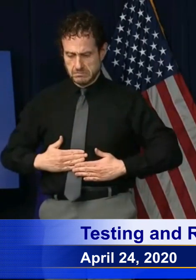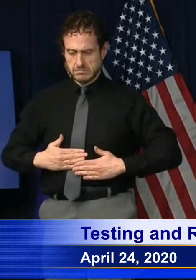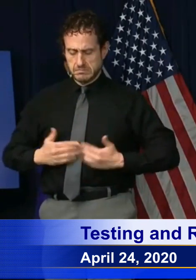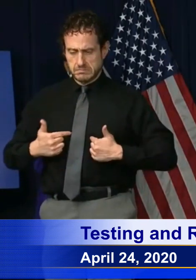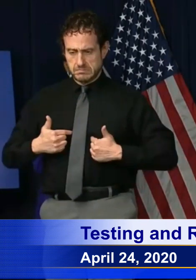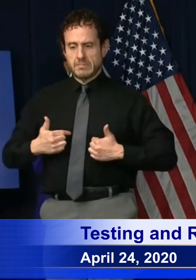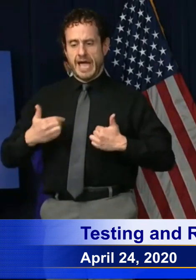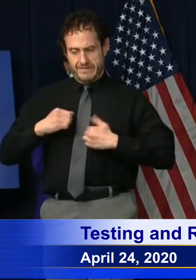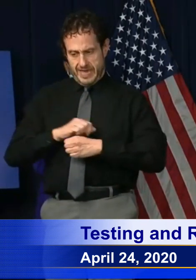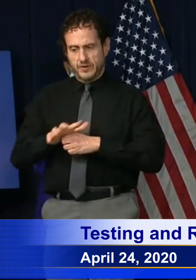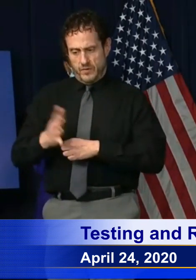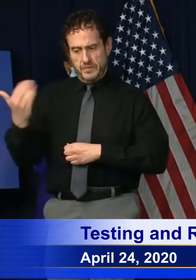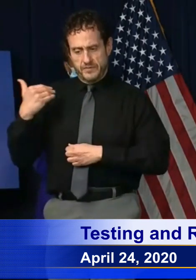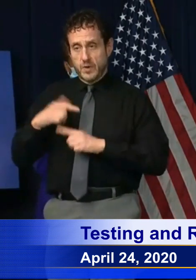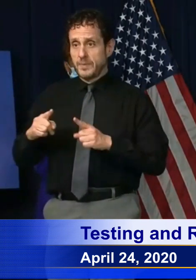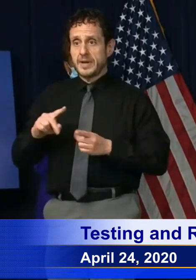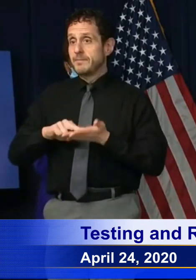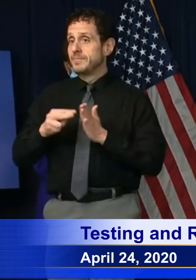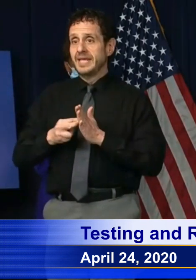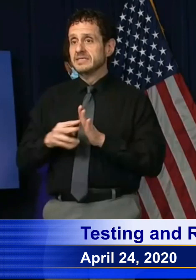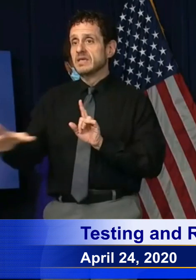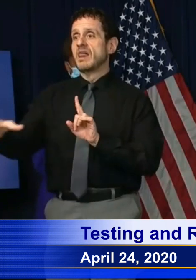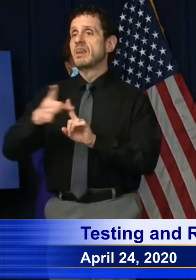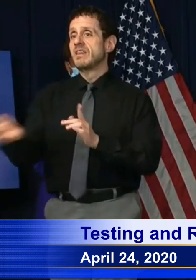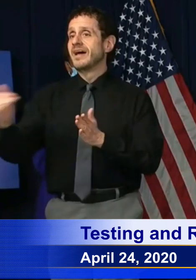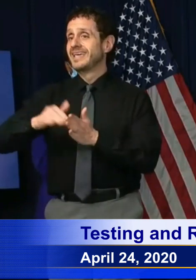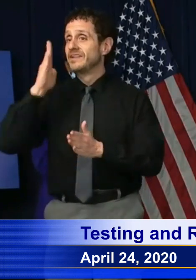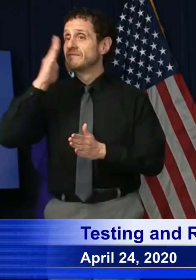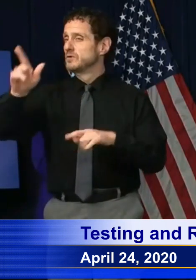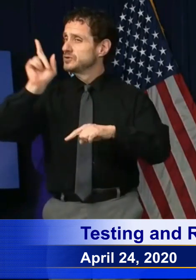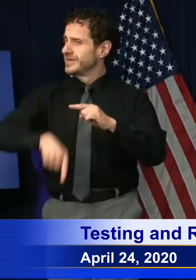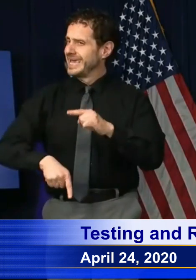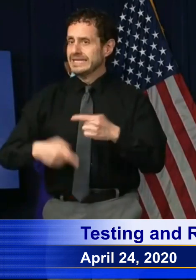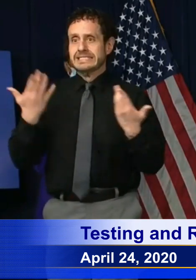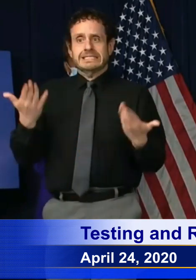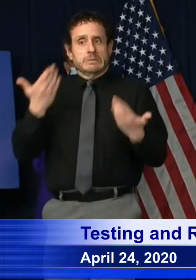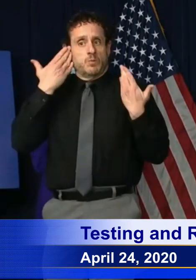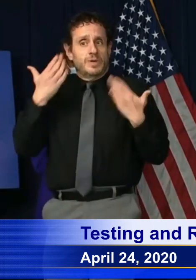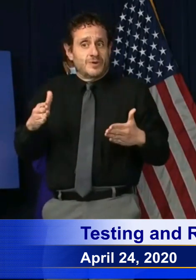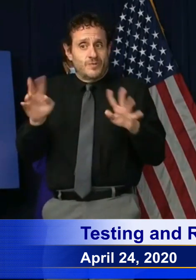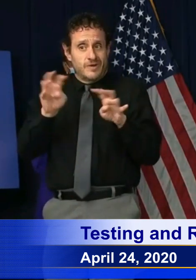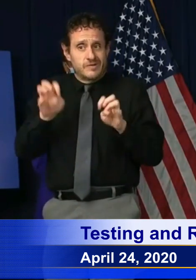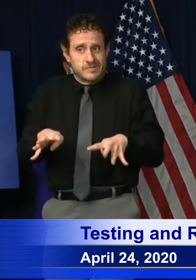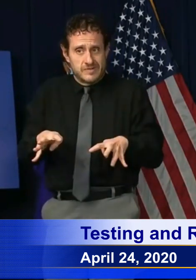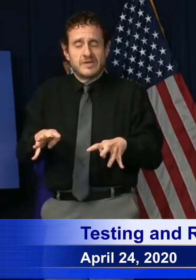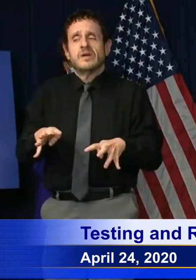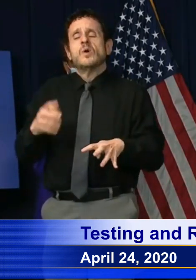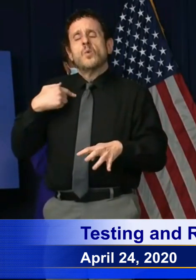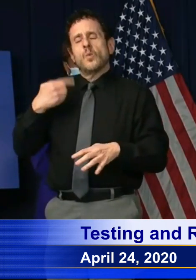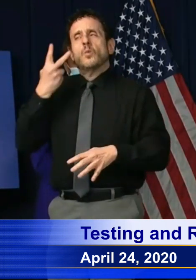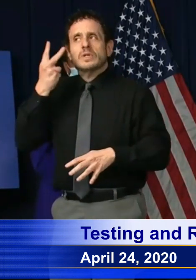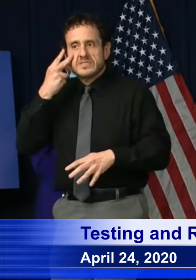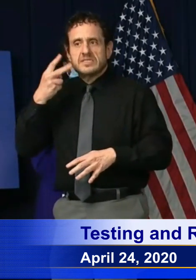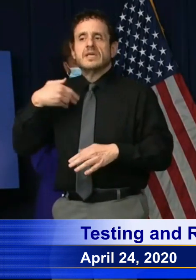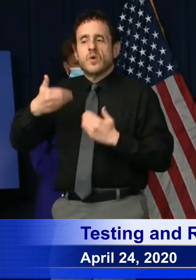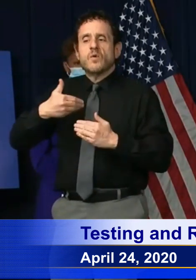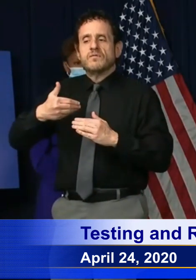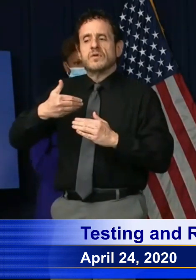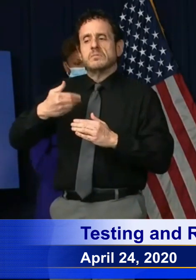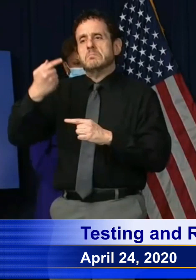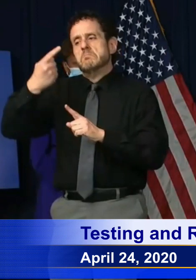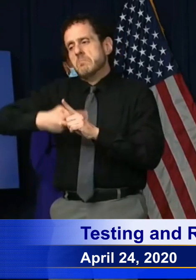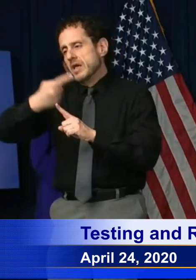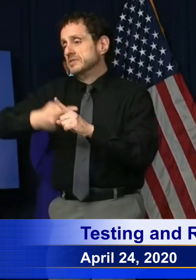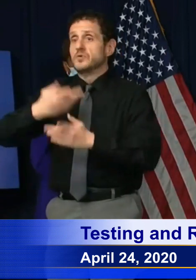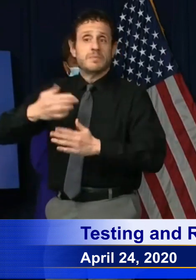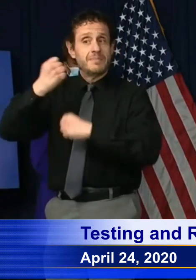whose answers will only be revealed over weeks or months and maybe even years. For example, is there a